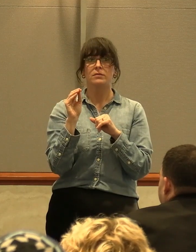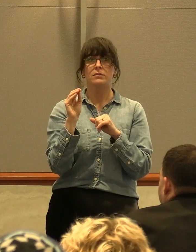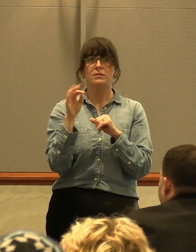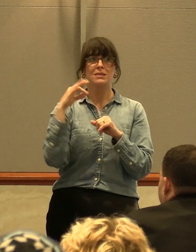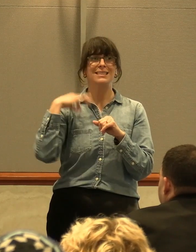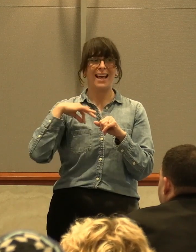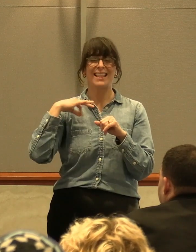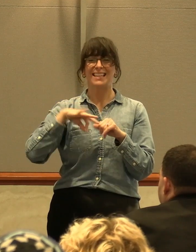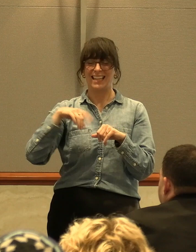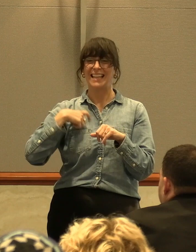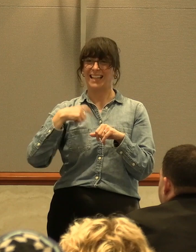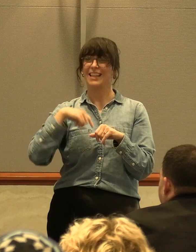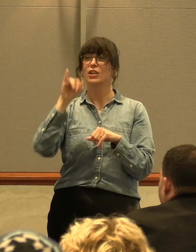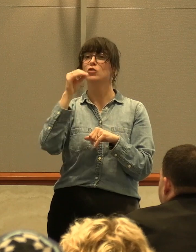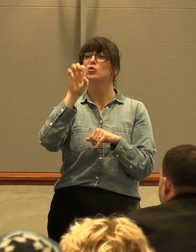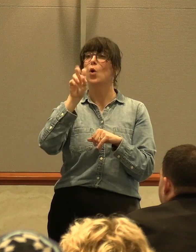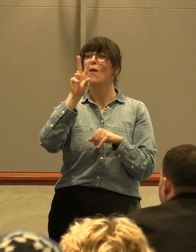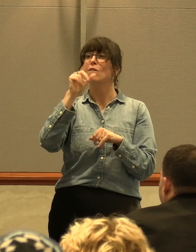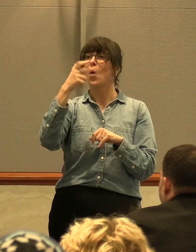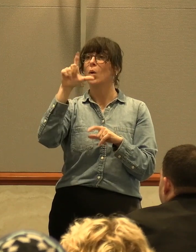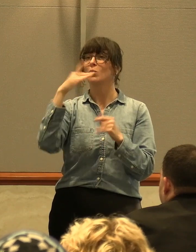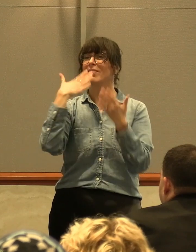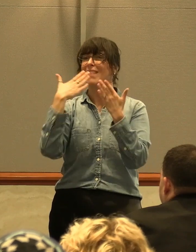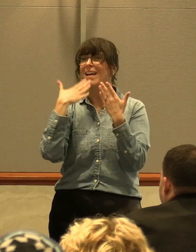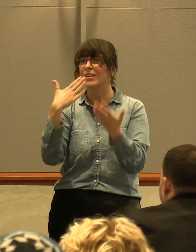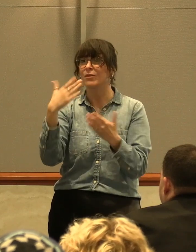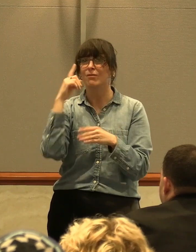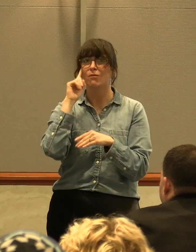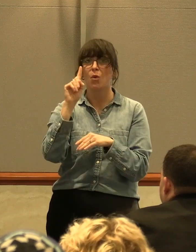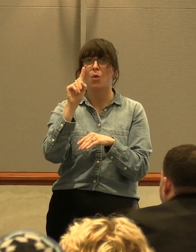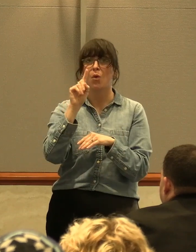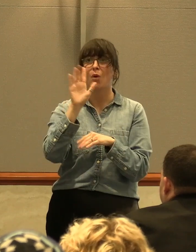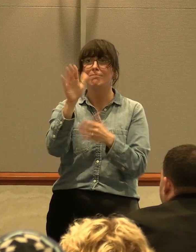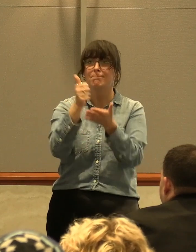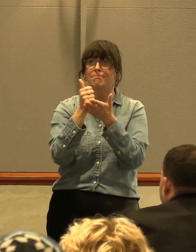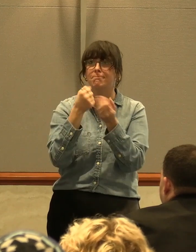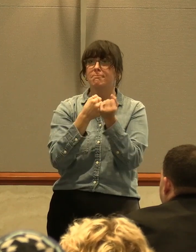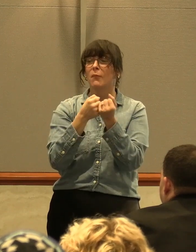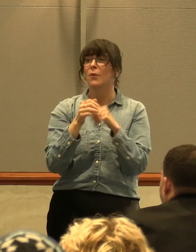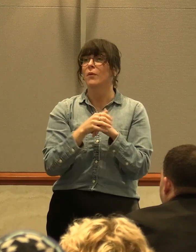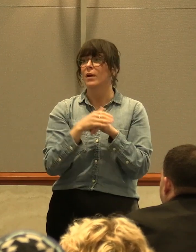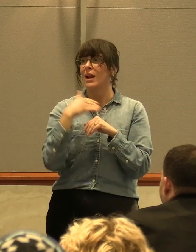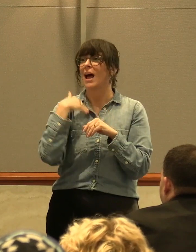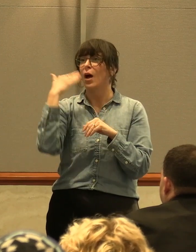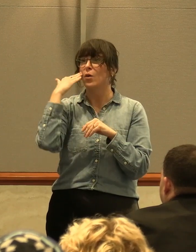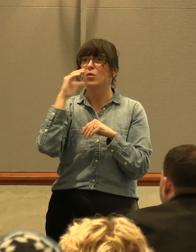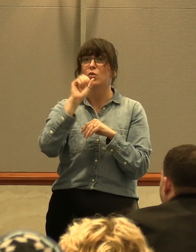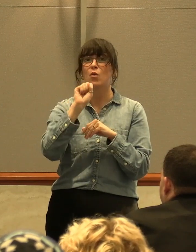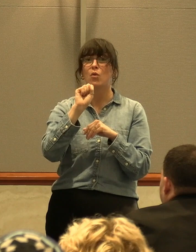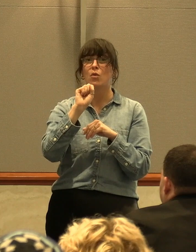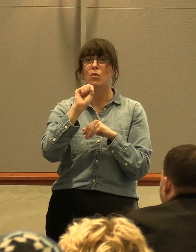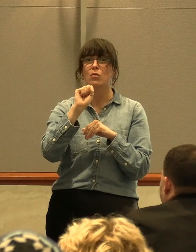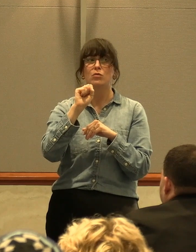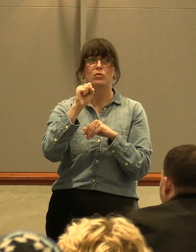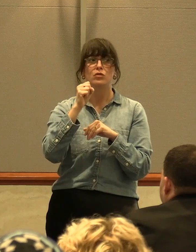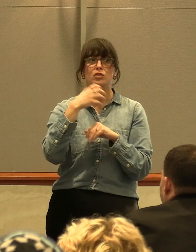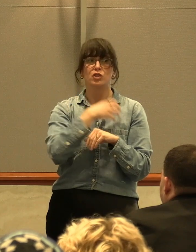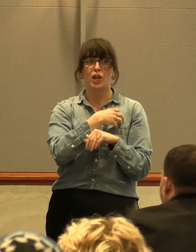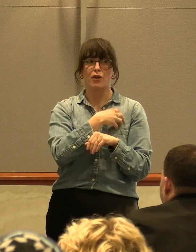Delegate Joe Vogel is here. I want to thank him for his help. I know Sheriff Wee is